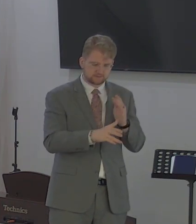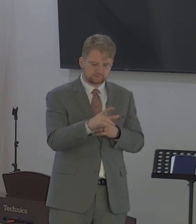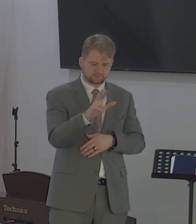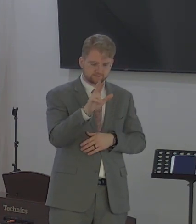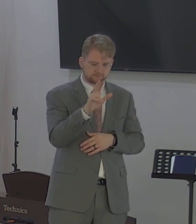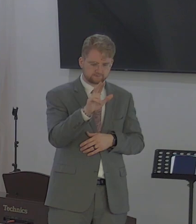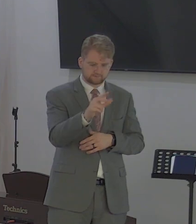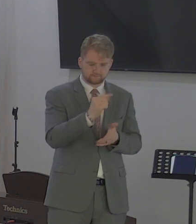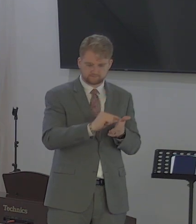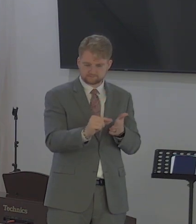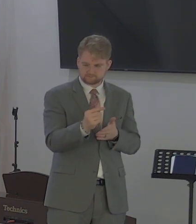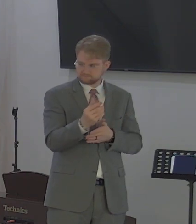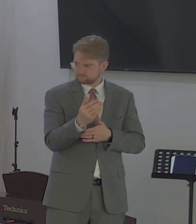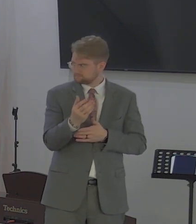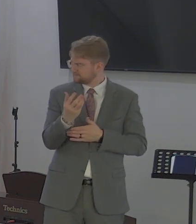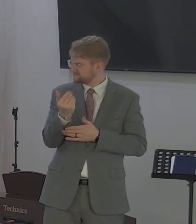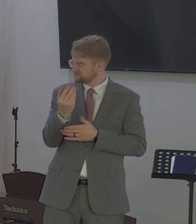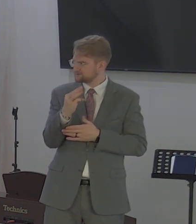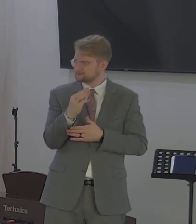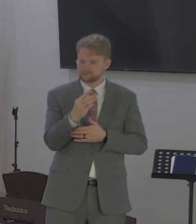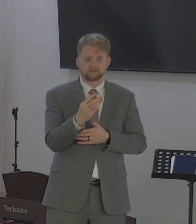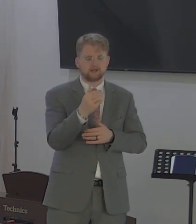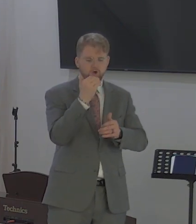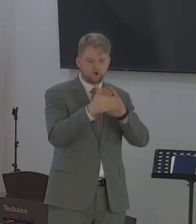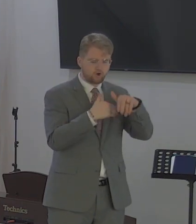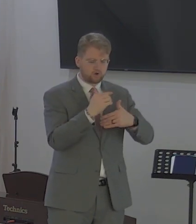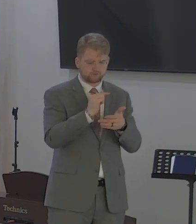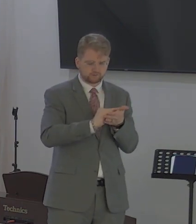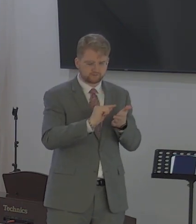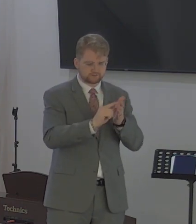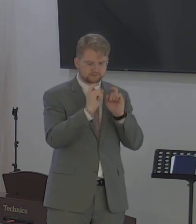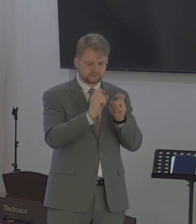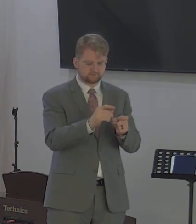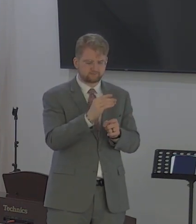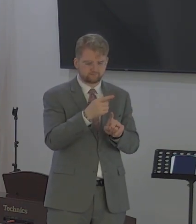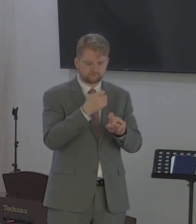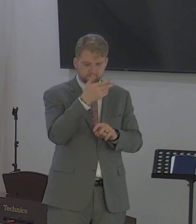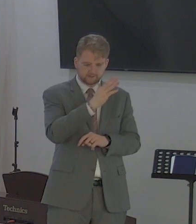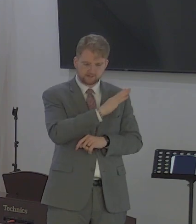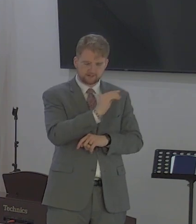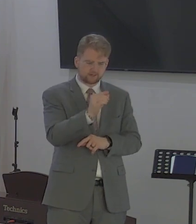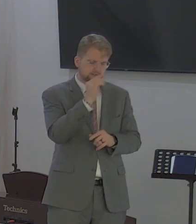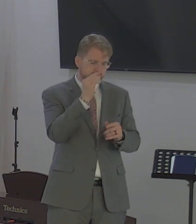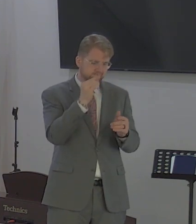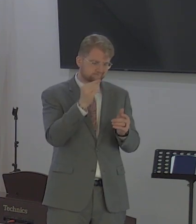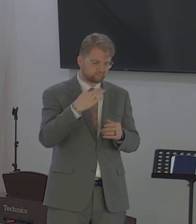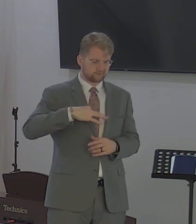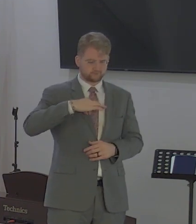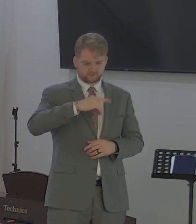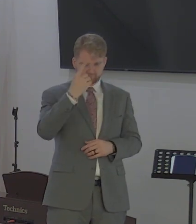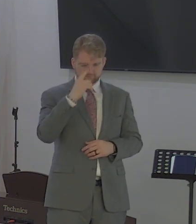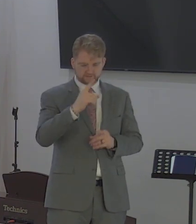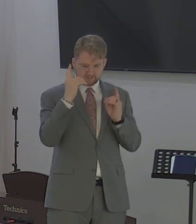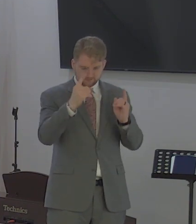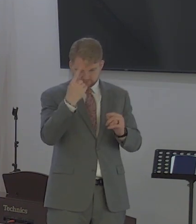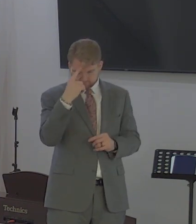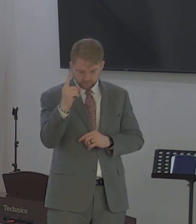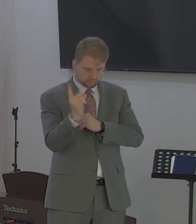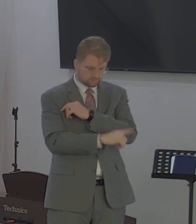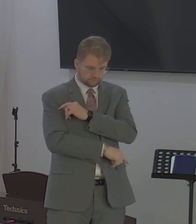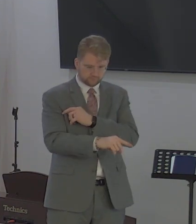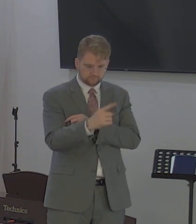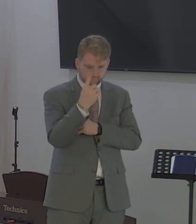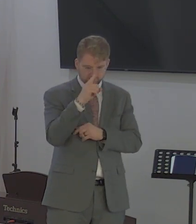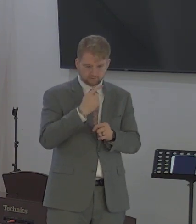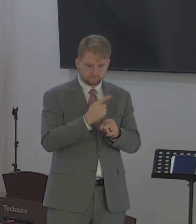given by inspiration of God and is profitable for doctrine, for reproof. What's the next one? For correction. What's after that? For instruction